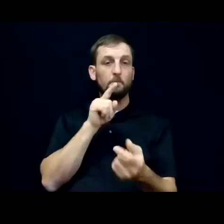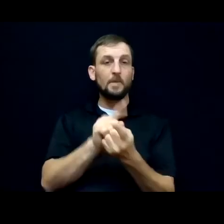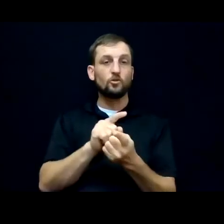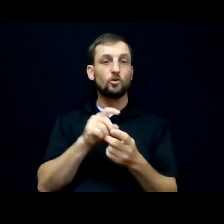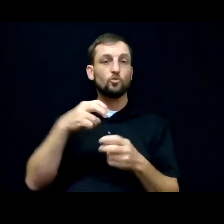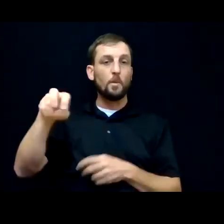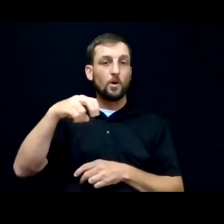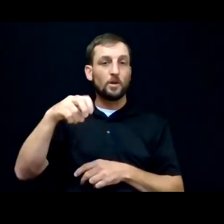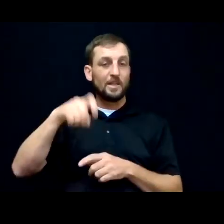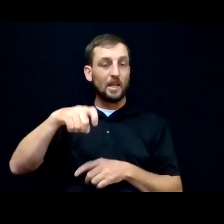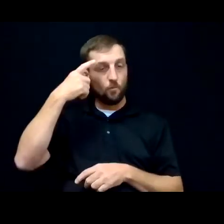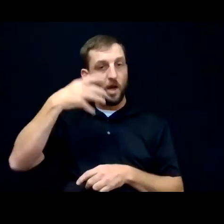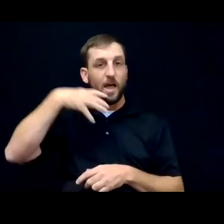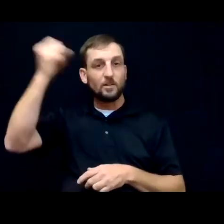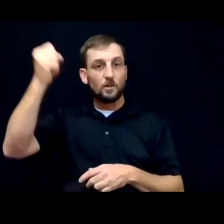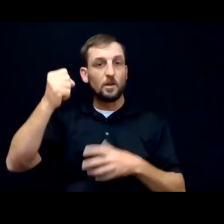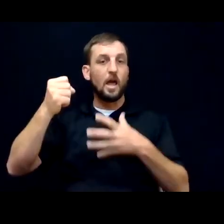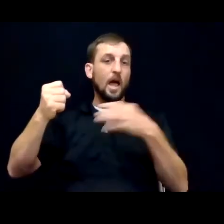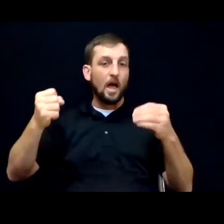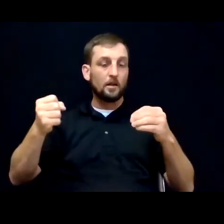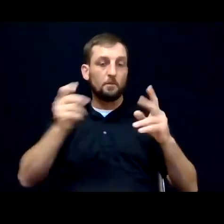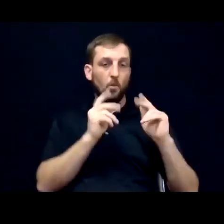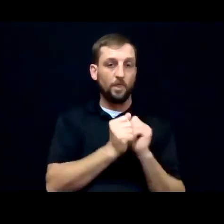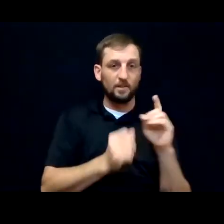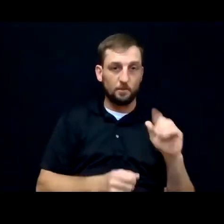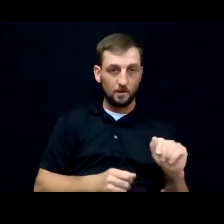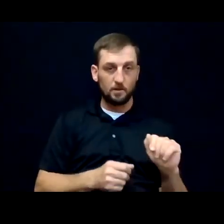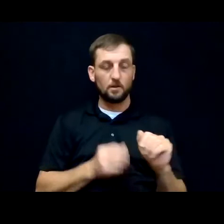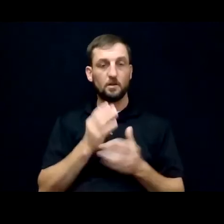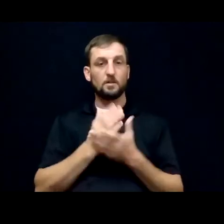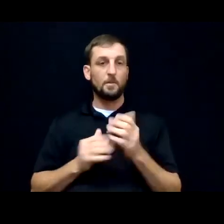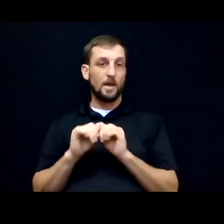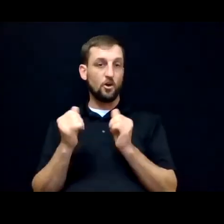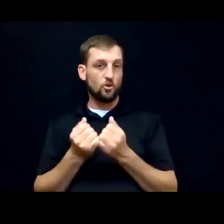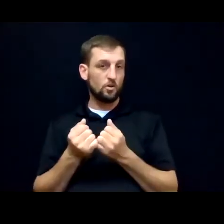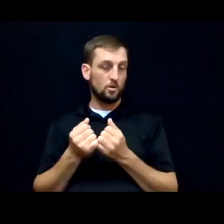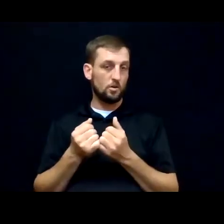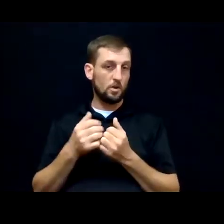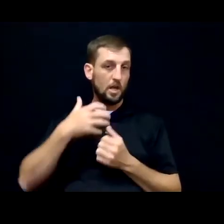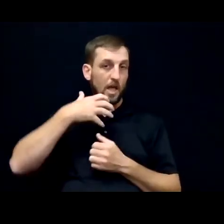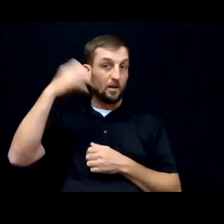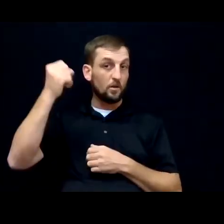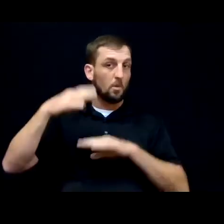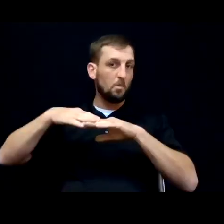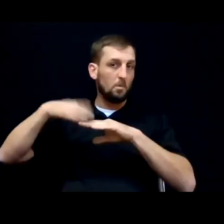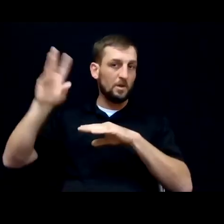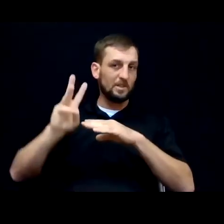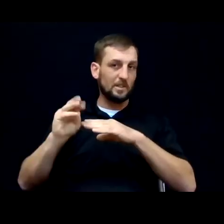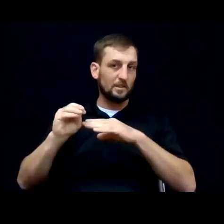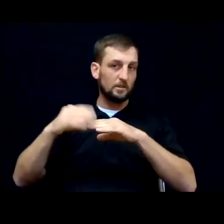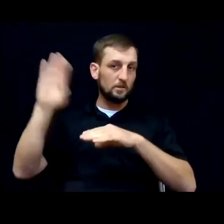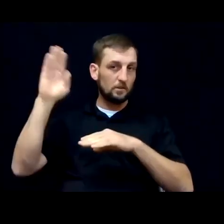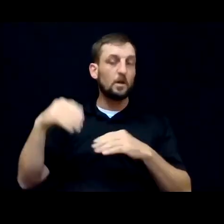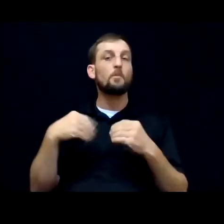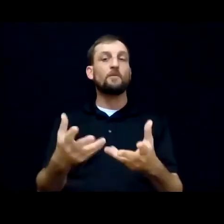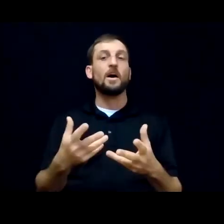needs of the elderly persons and person with disabilities. Some of the agencies classifies their elderly as 60 or older. It provides